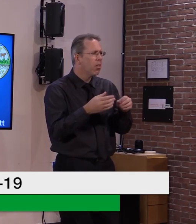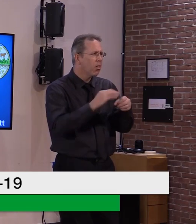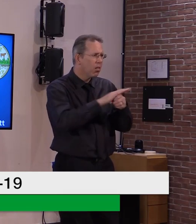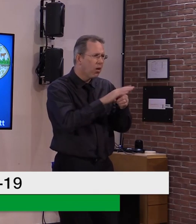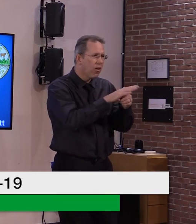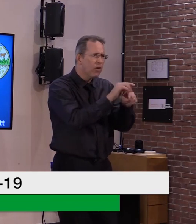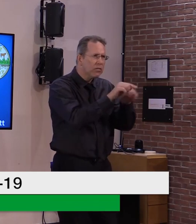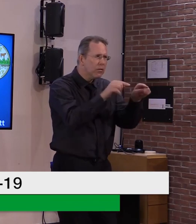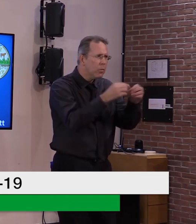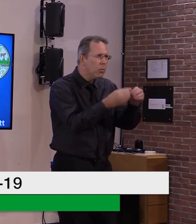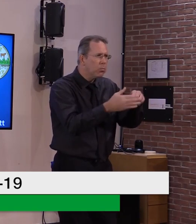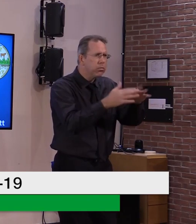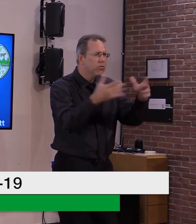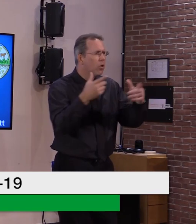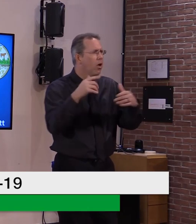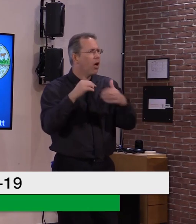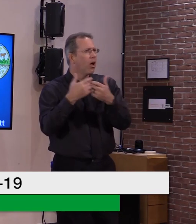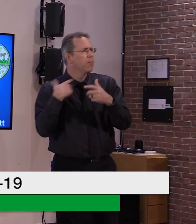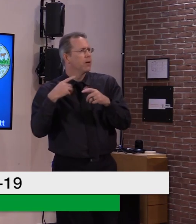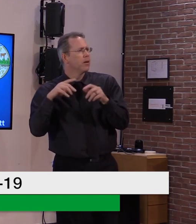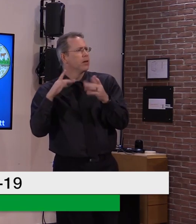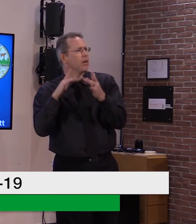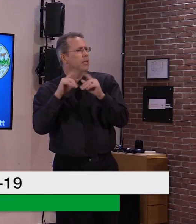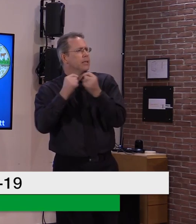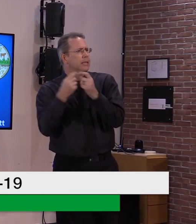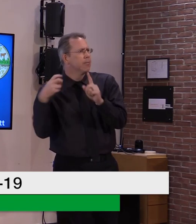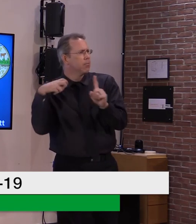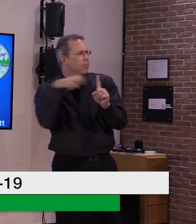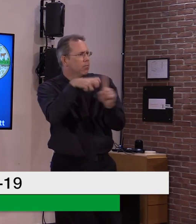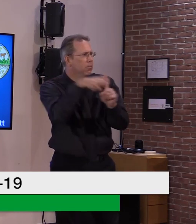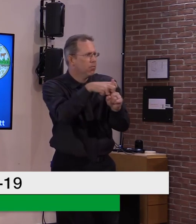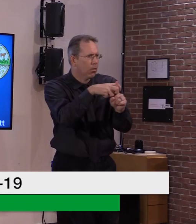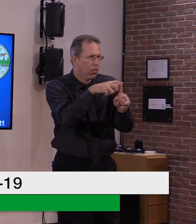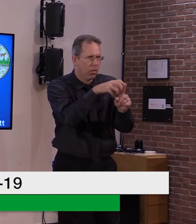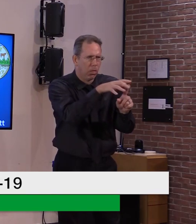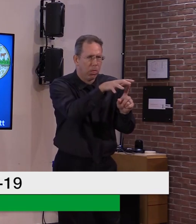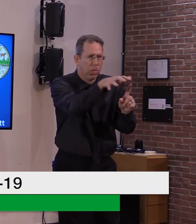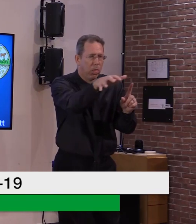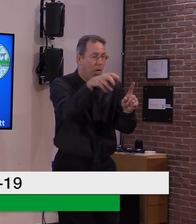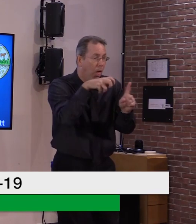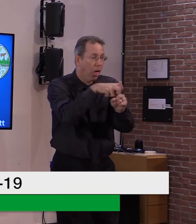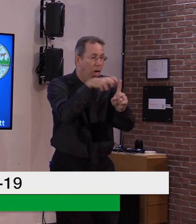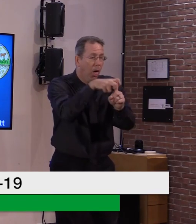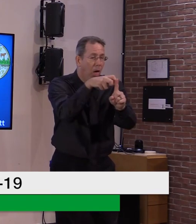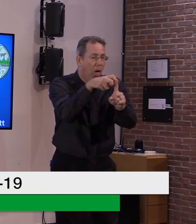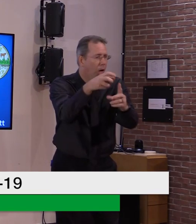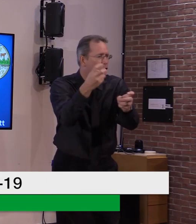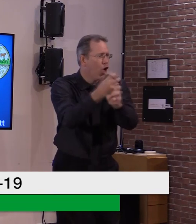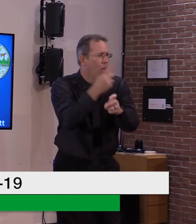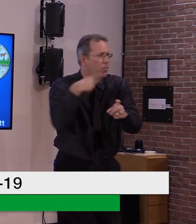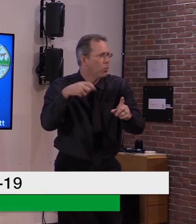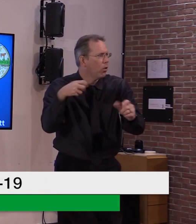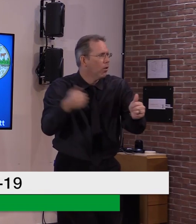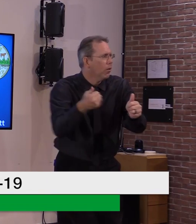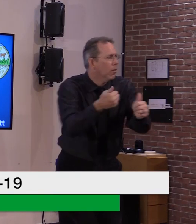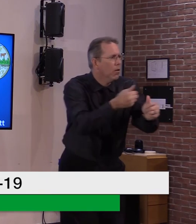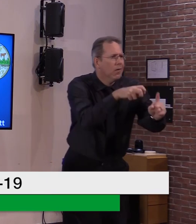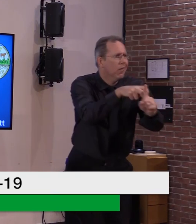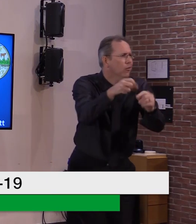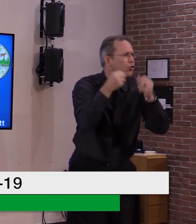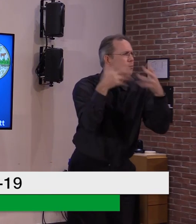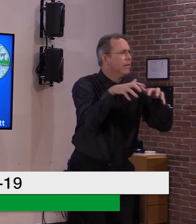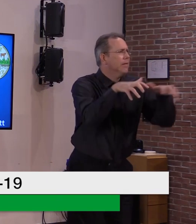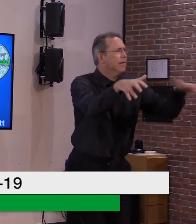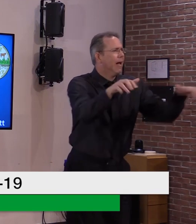about this within uh our team and we anticipated you know we first started seeing the rise in cases uh we